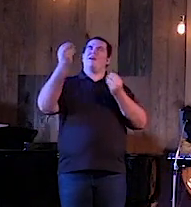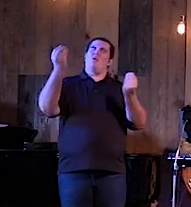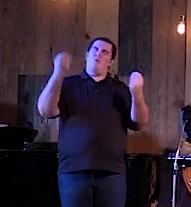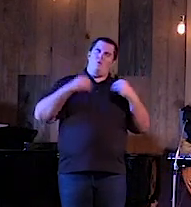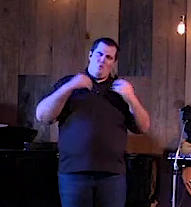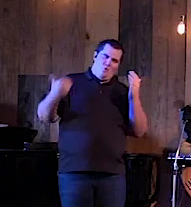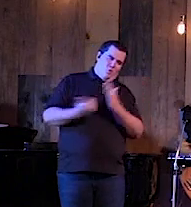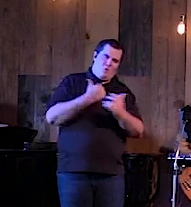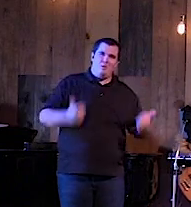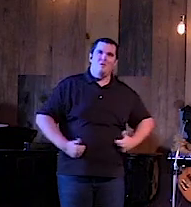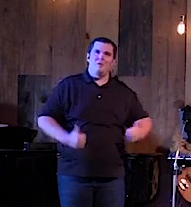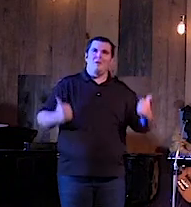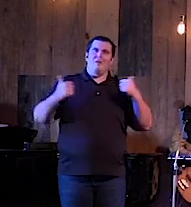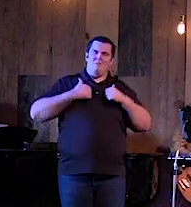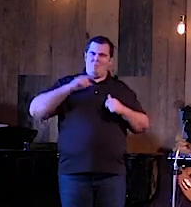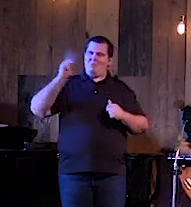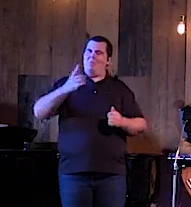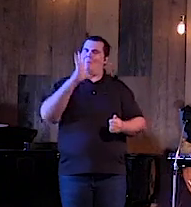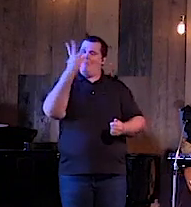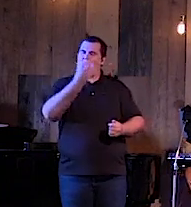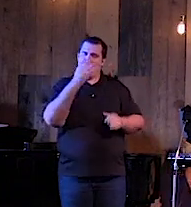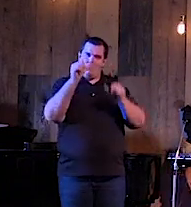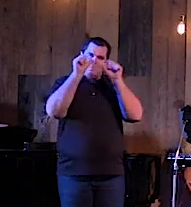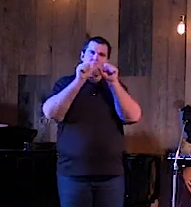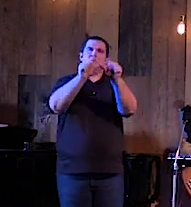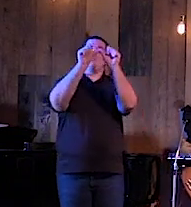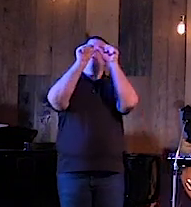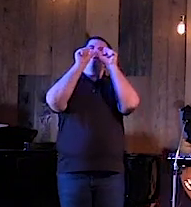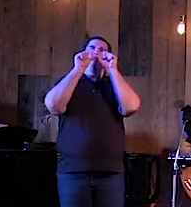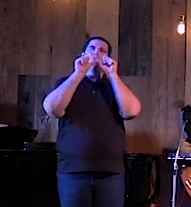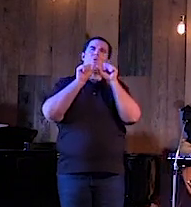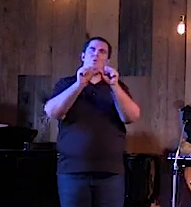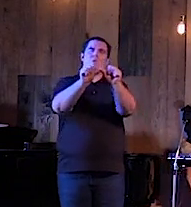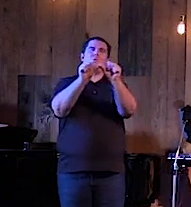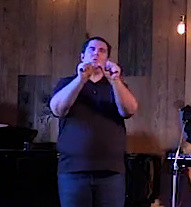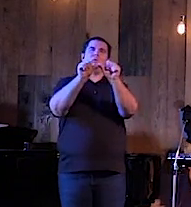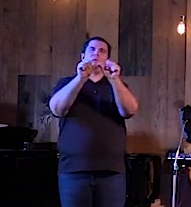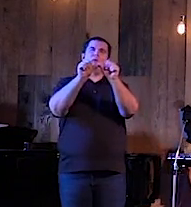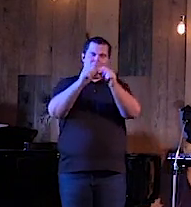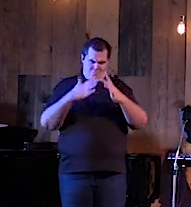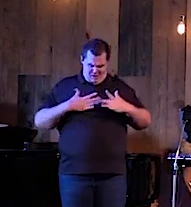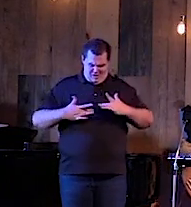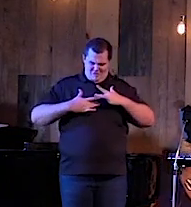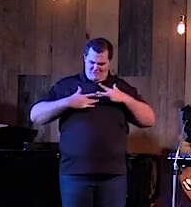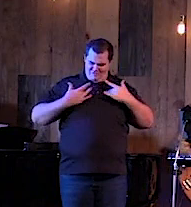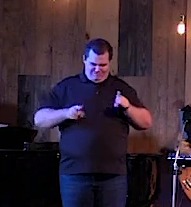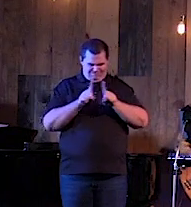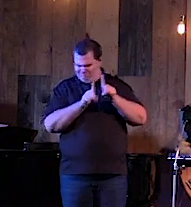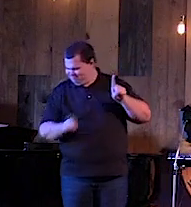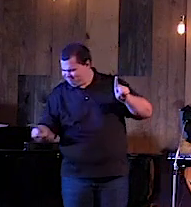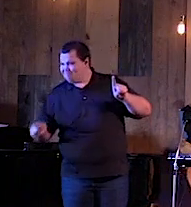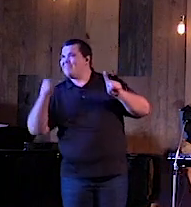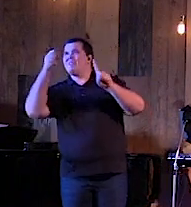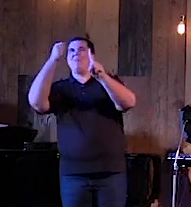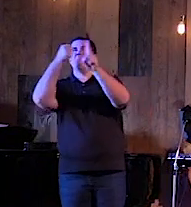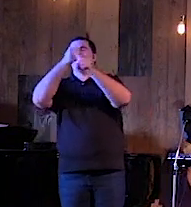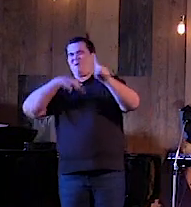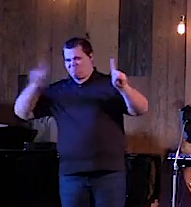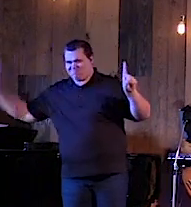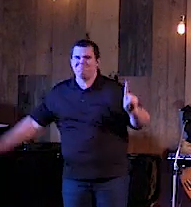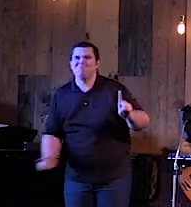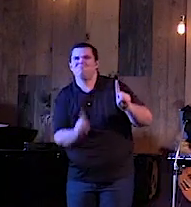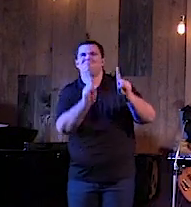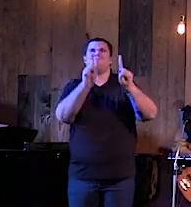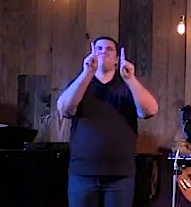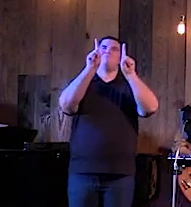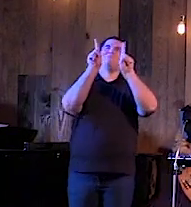Ash was redeemed, only beauty remains. My orphan heart